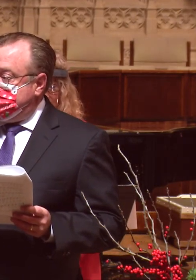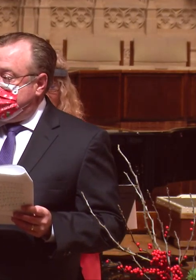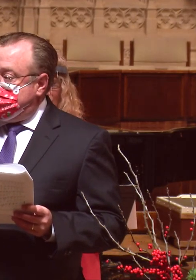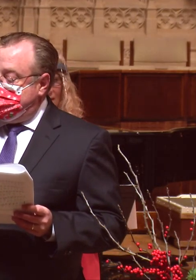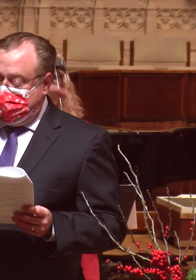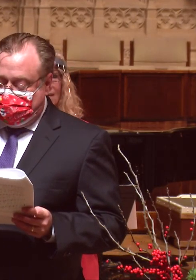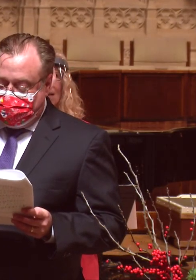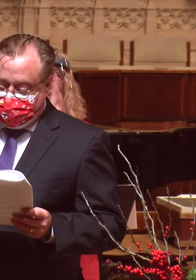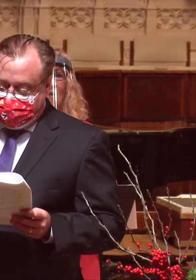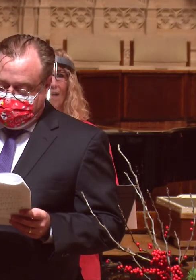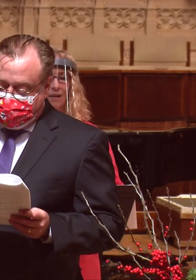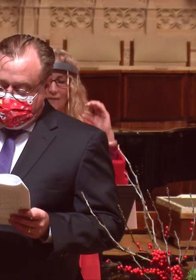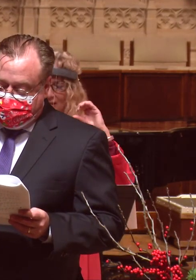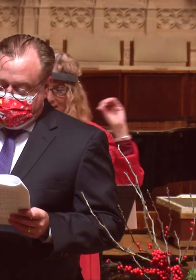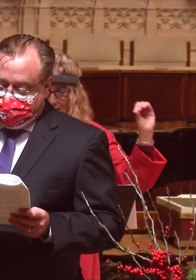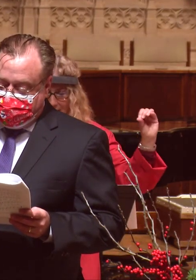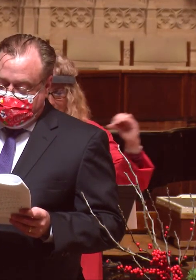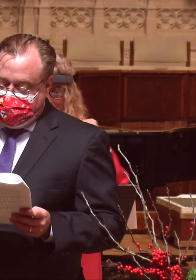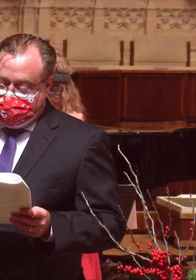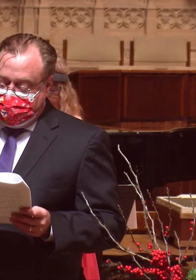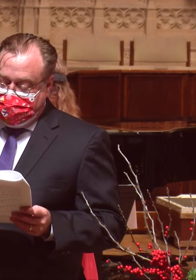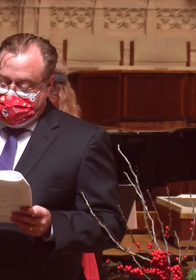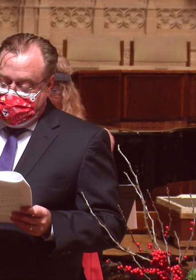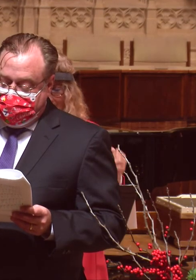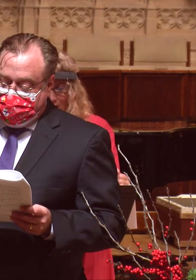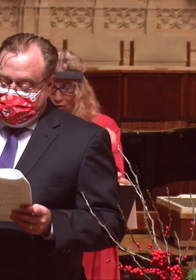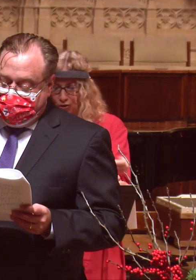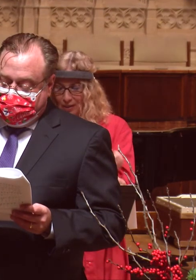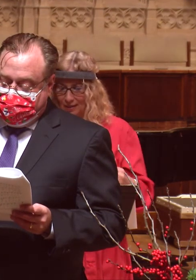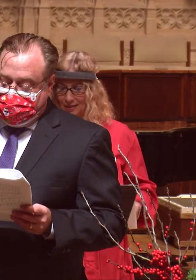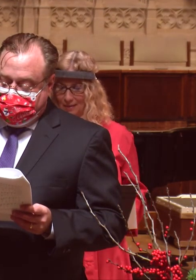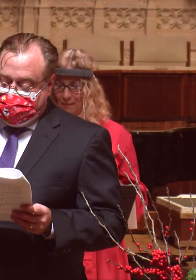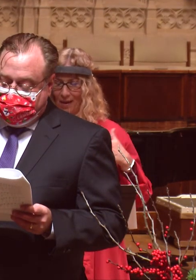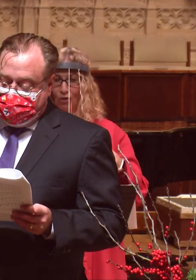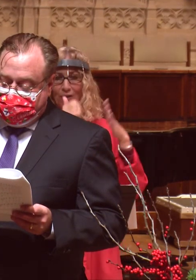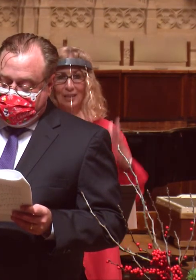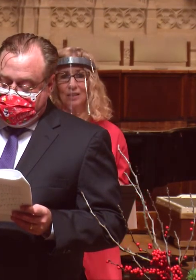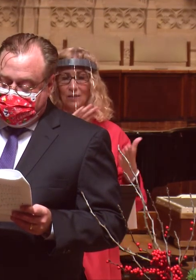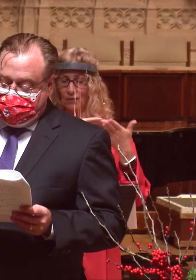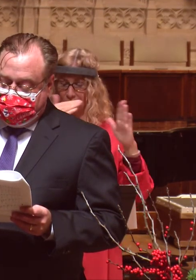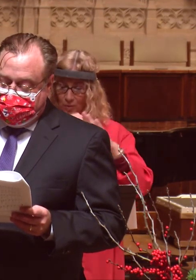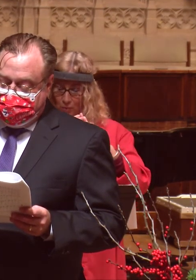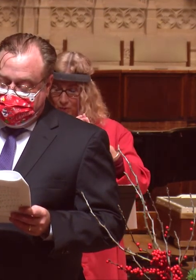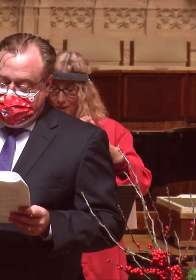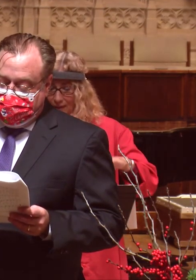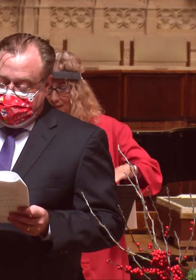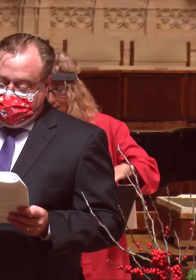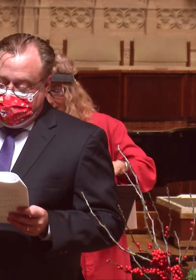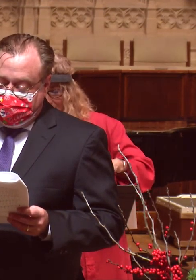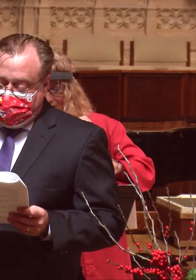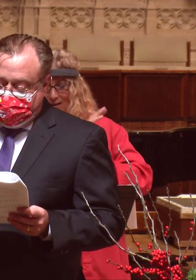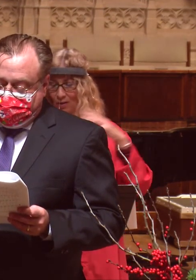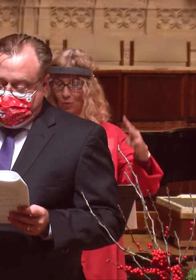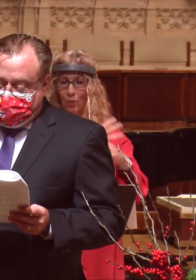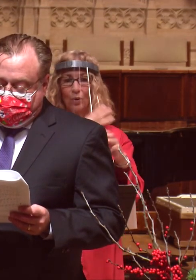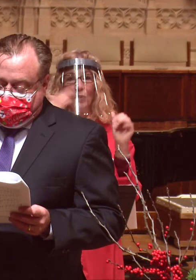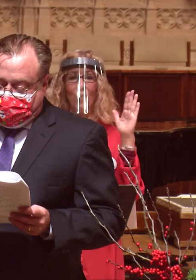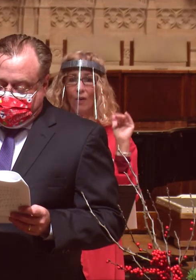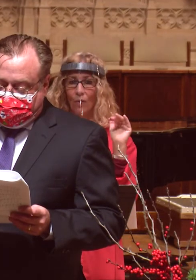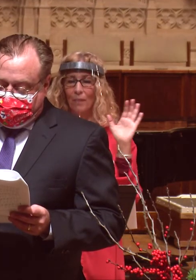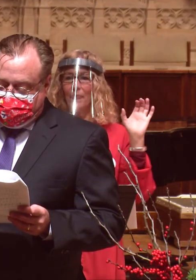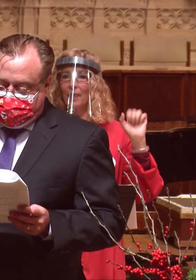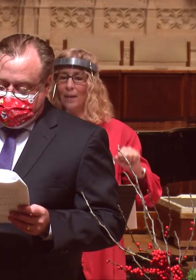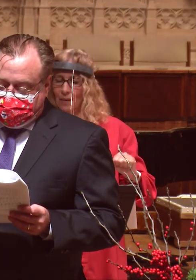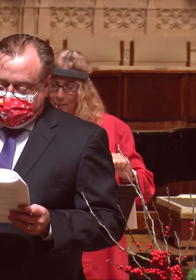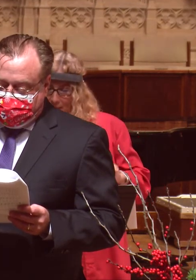God of limitless energy, inspire the leaders of this community, the nation, and the world with hope, that they may seek